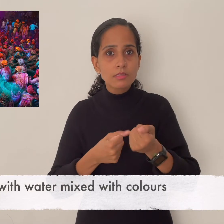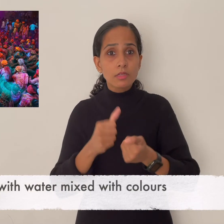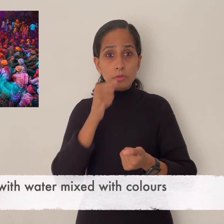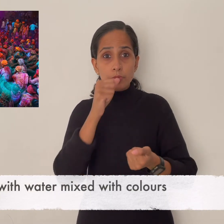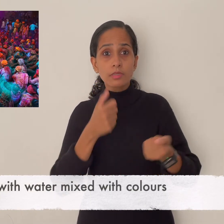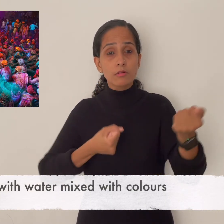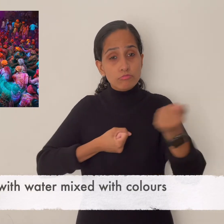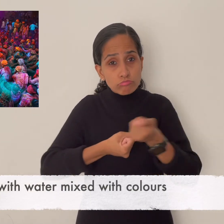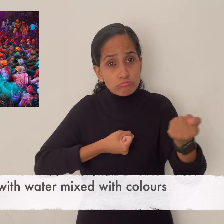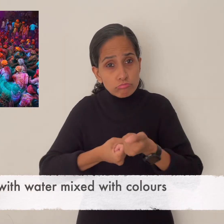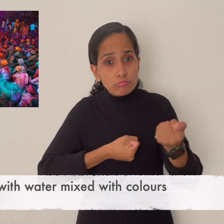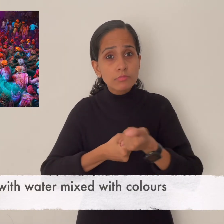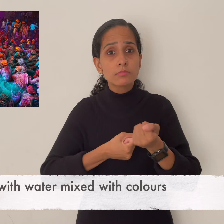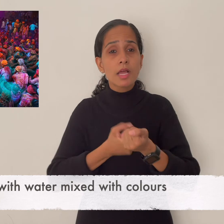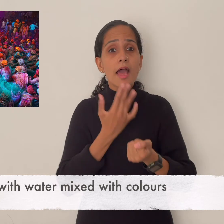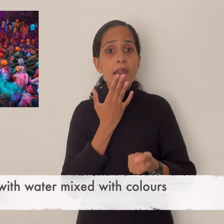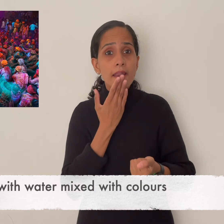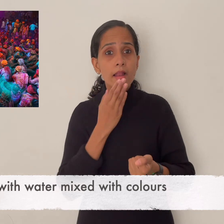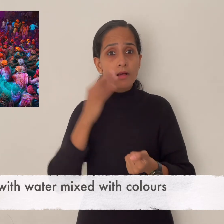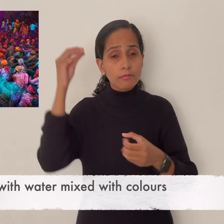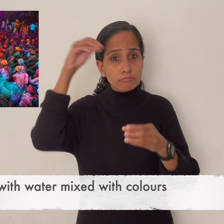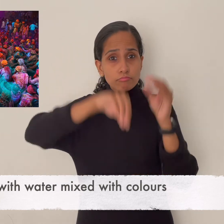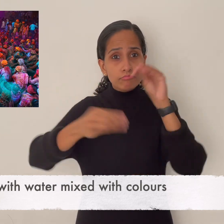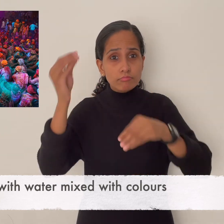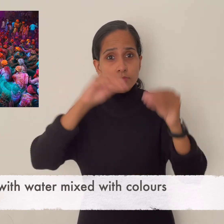They play with water mixed with colors